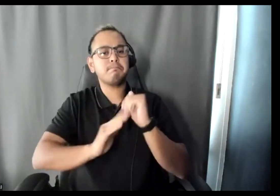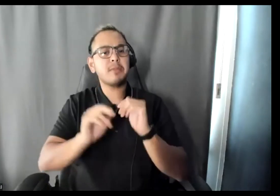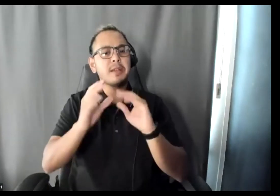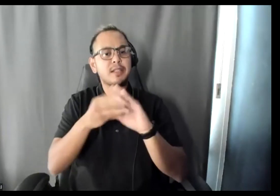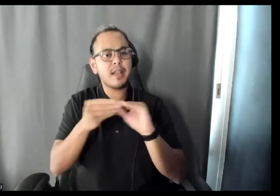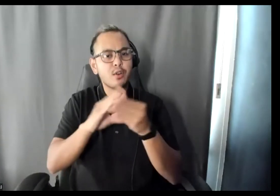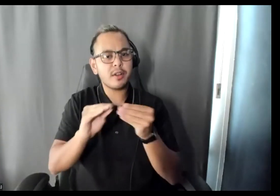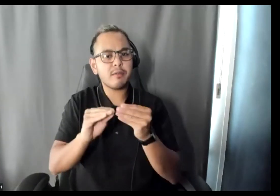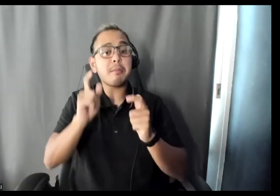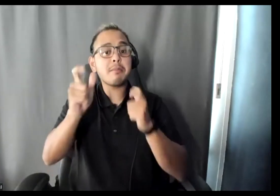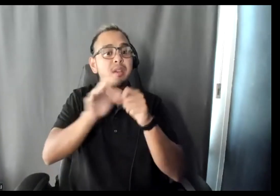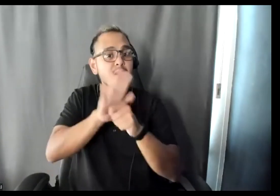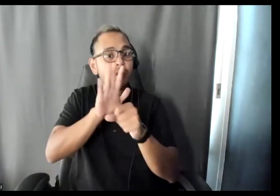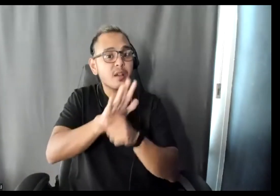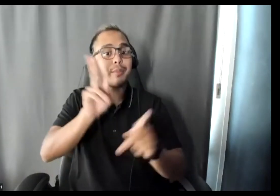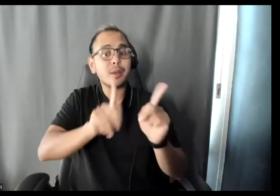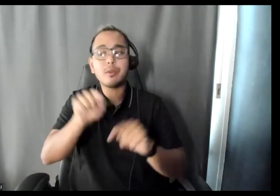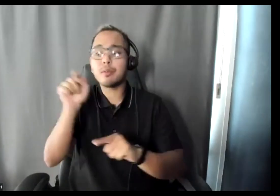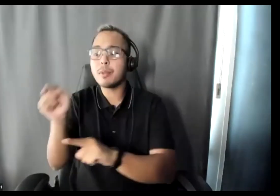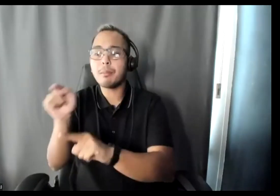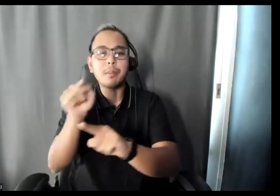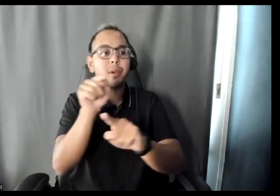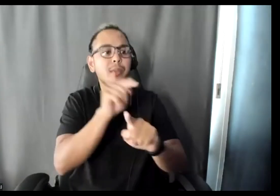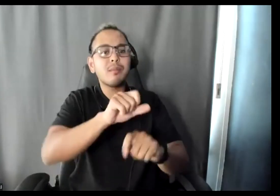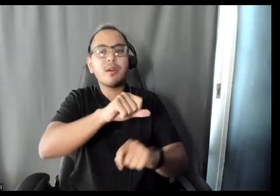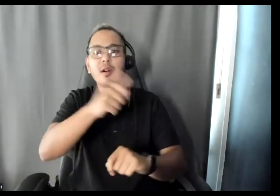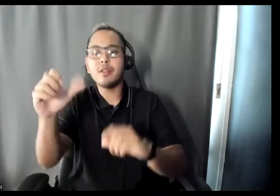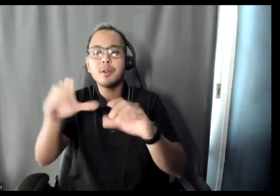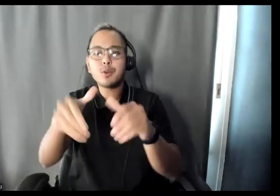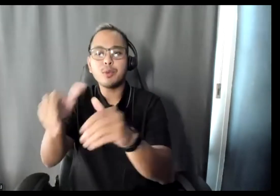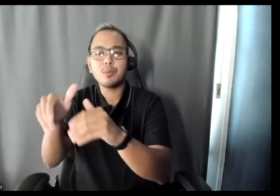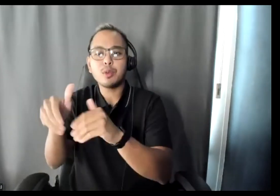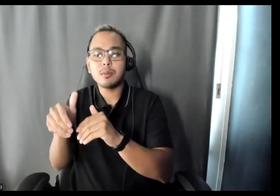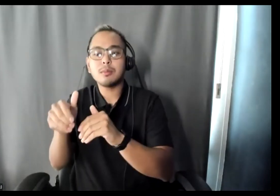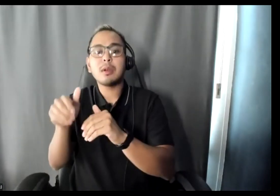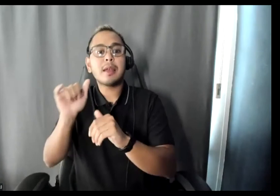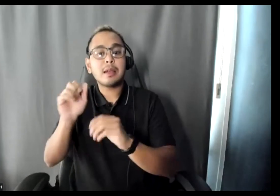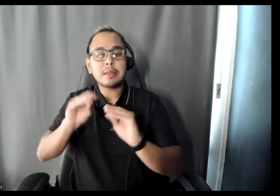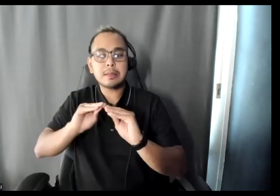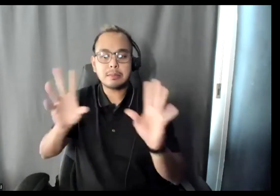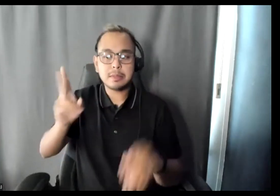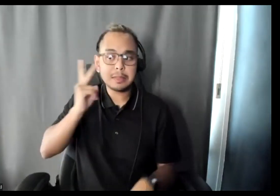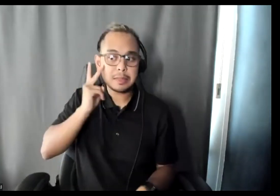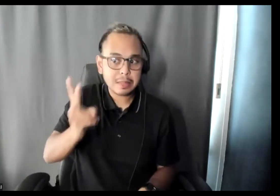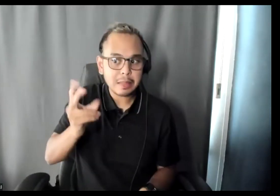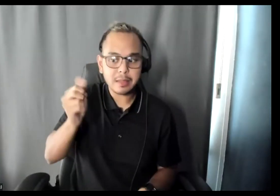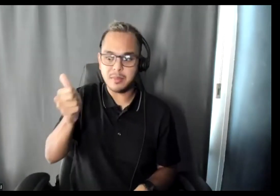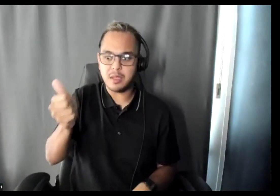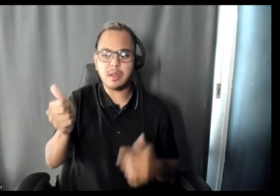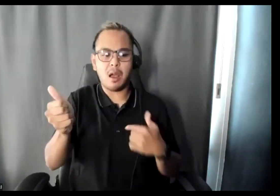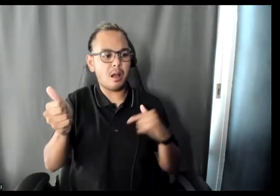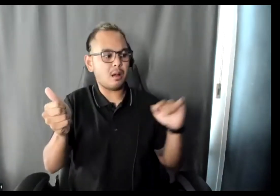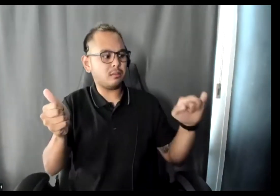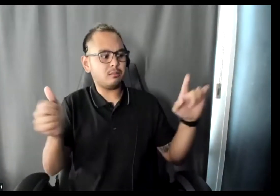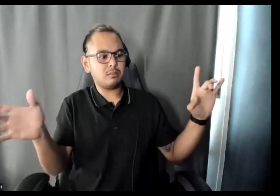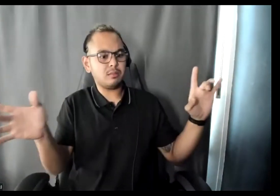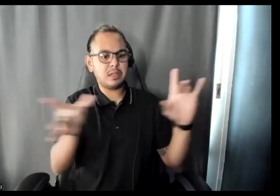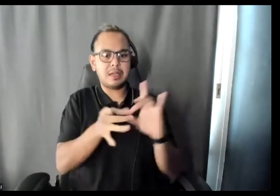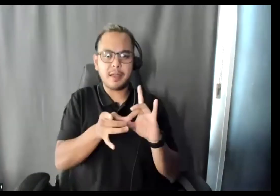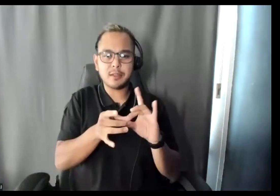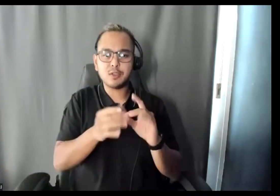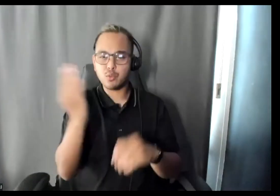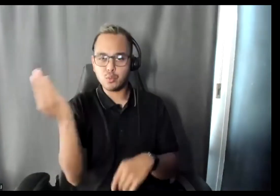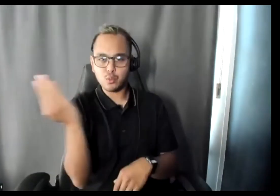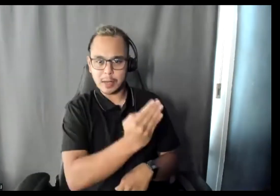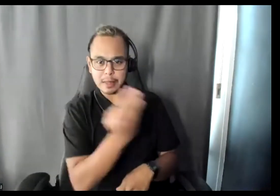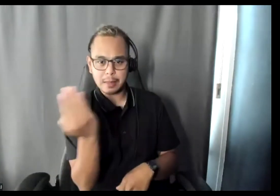that people in a wide variety of issues and sectors and issues see themselves as directly connected to the issue that